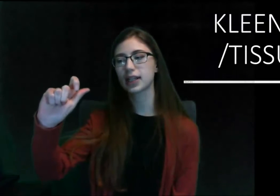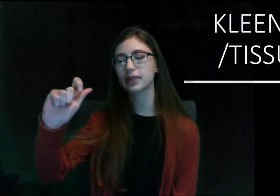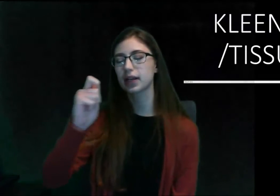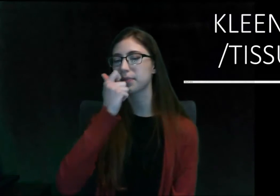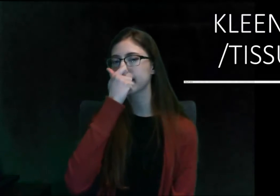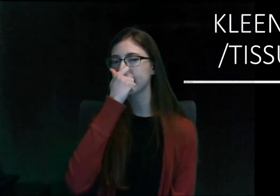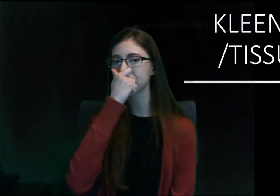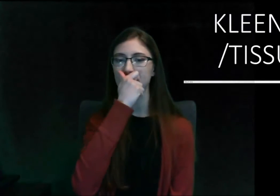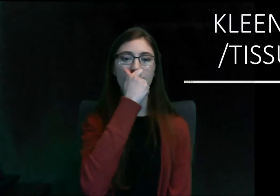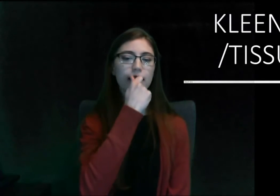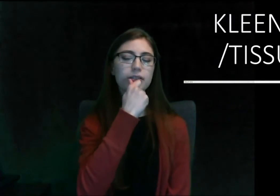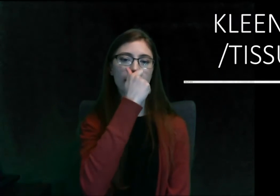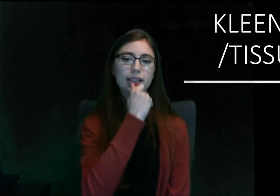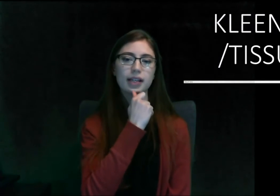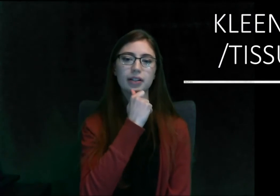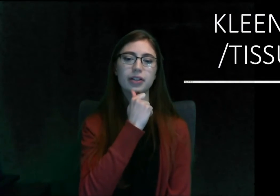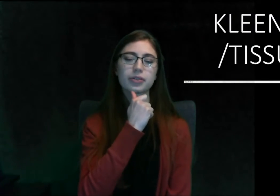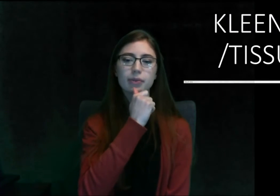finger up like that and drag it down your nose twice.